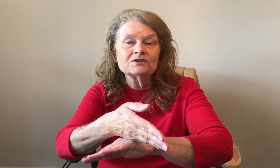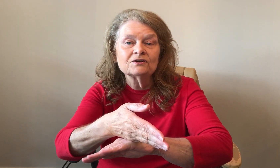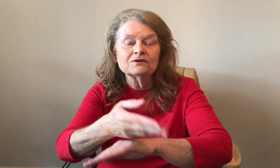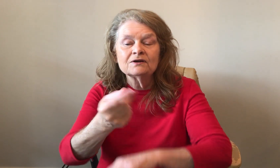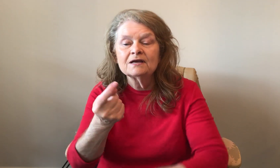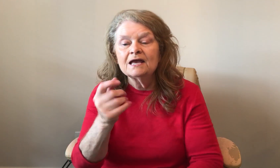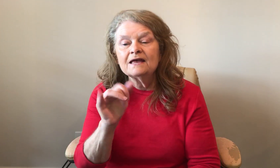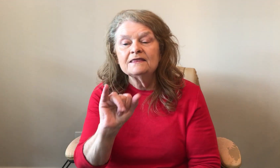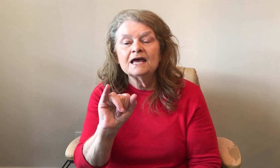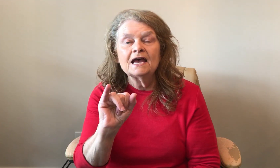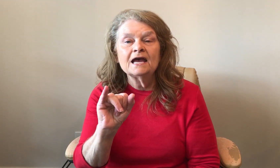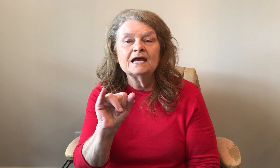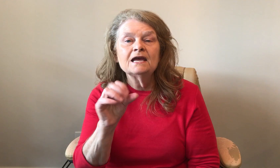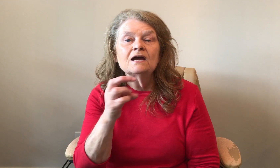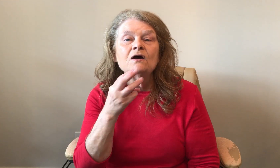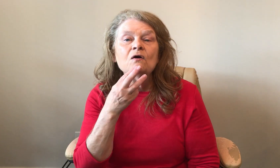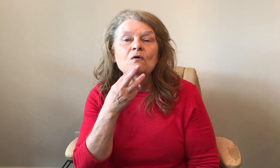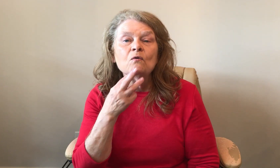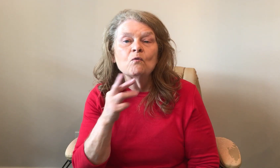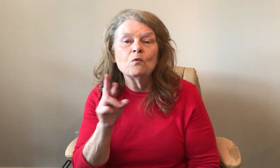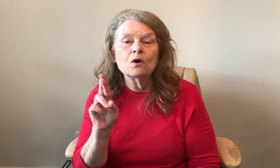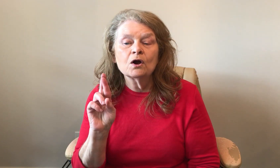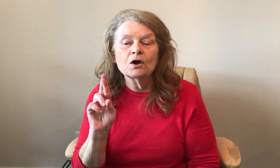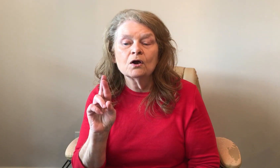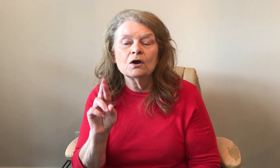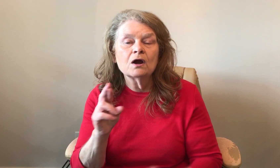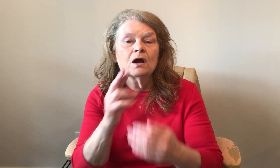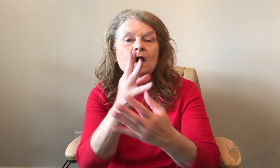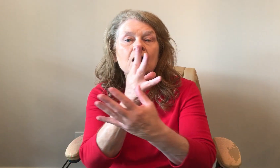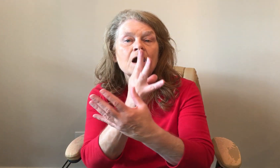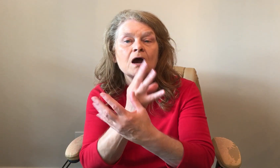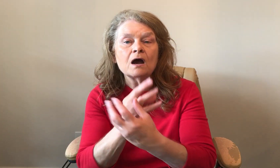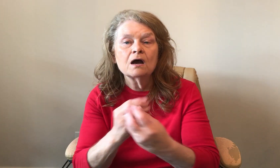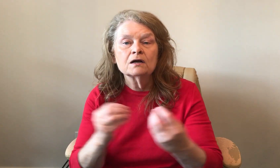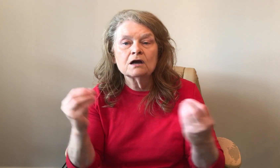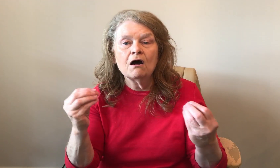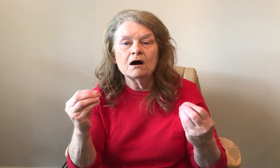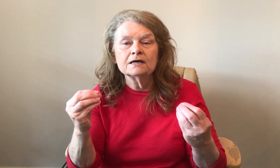after they were gone.